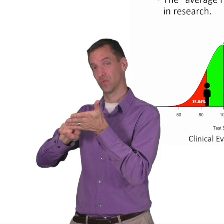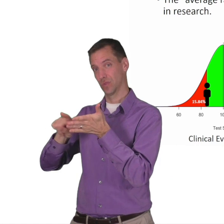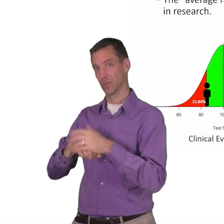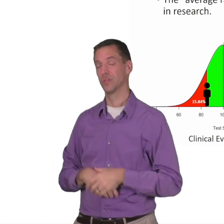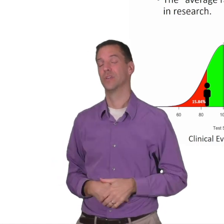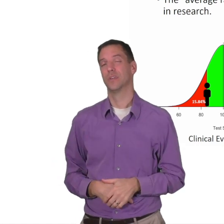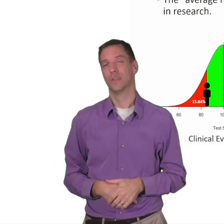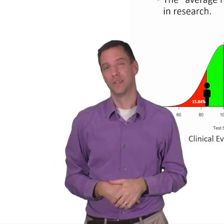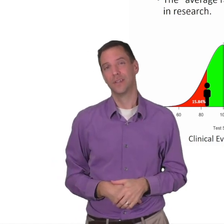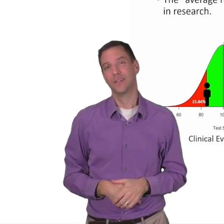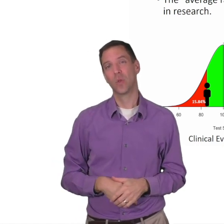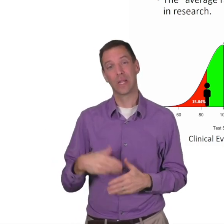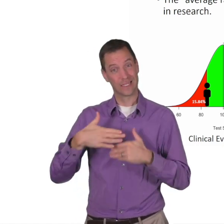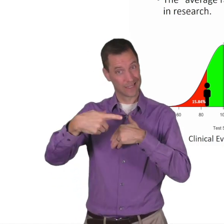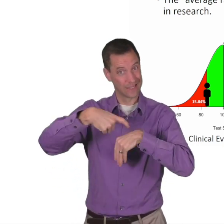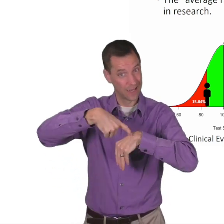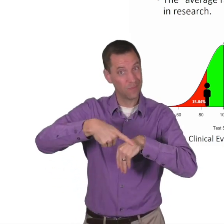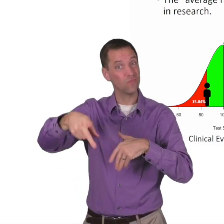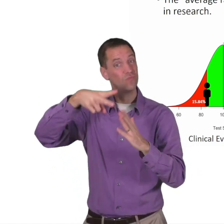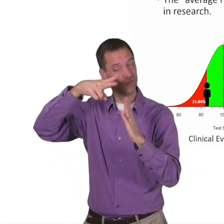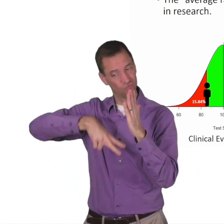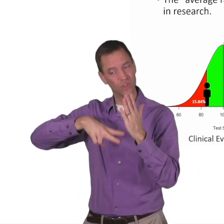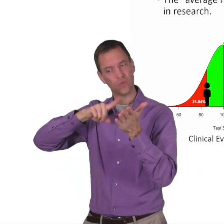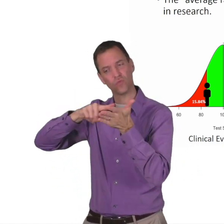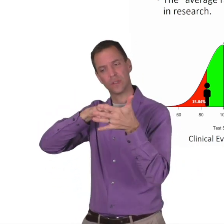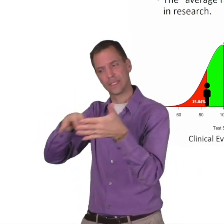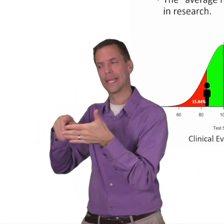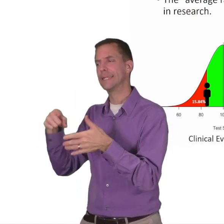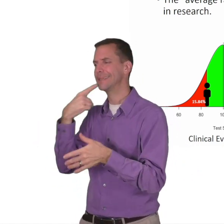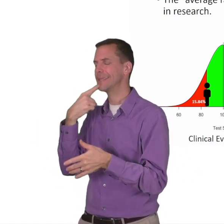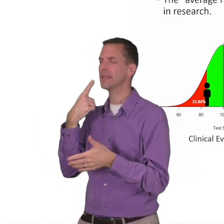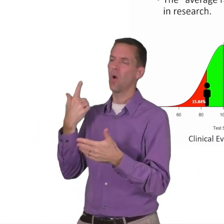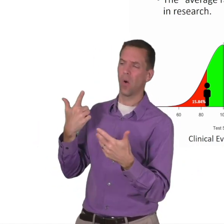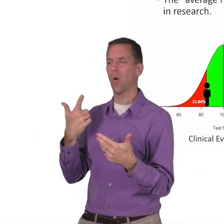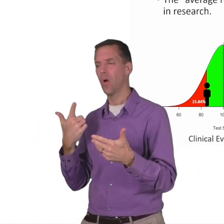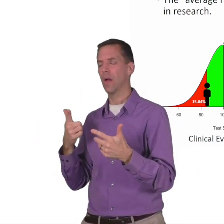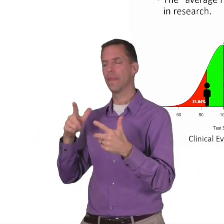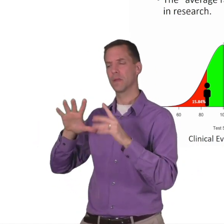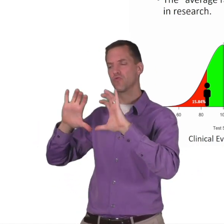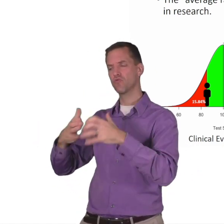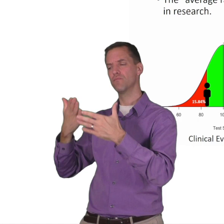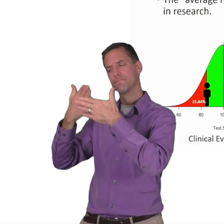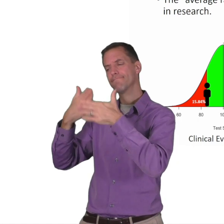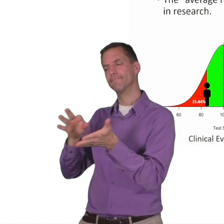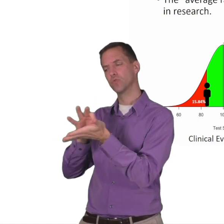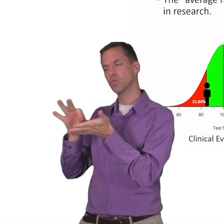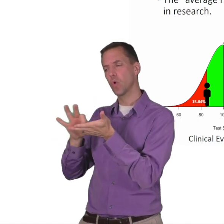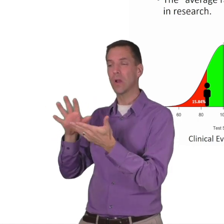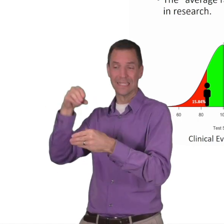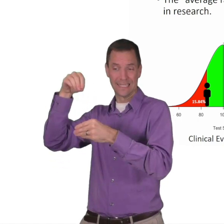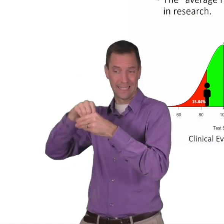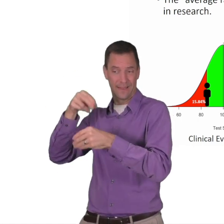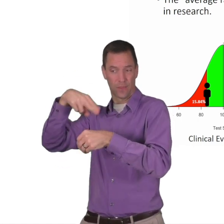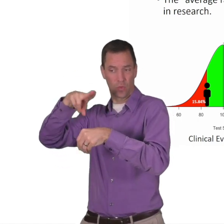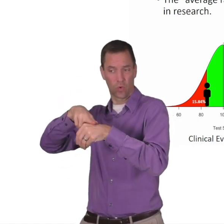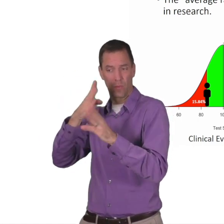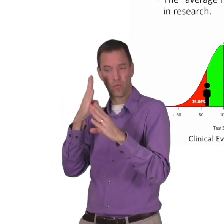in research. So the next time you're reading a research study that says that the sample mean